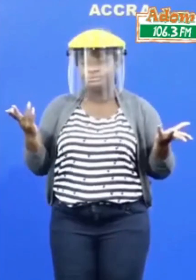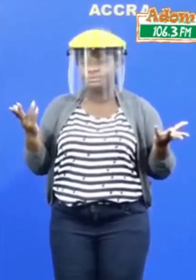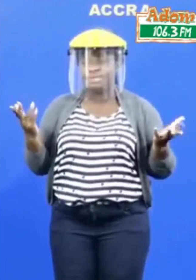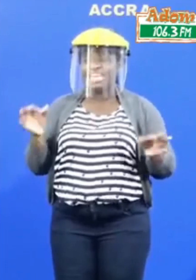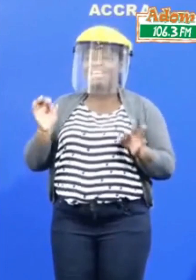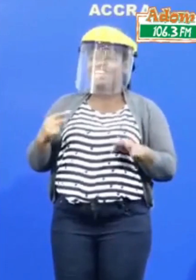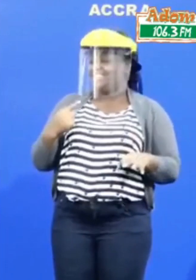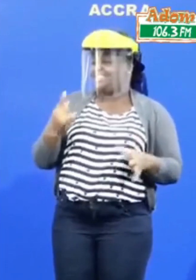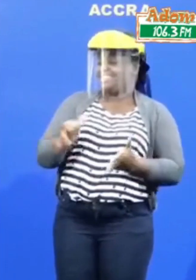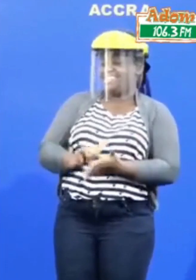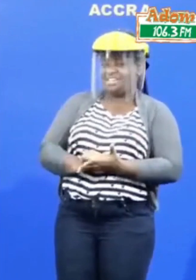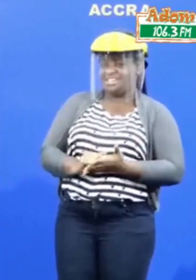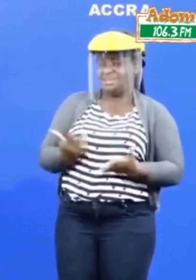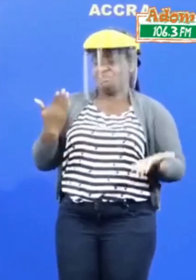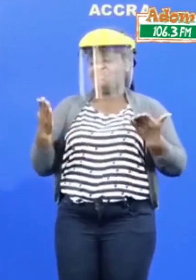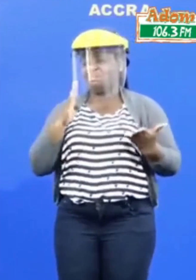Jumano,